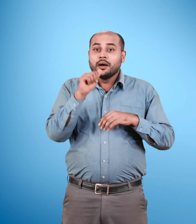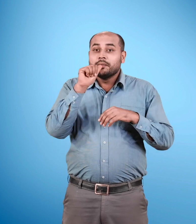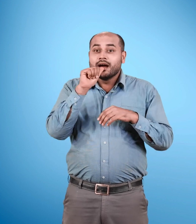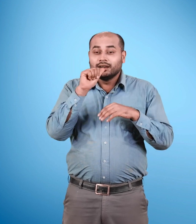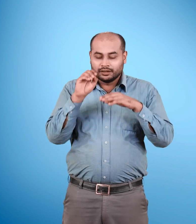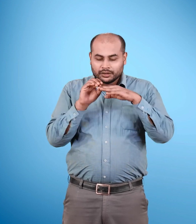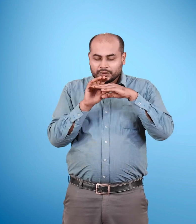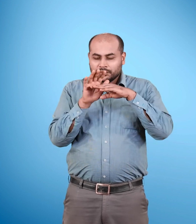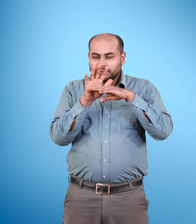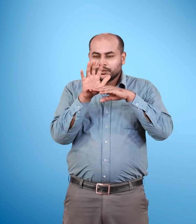water vapor,